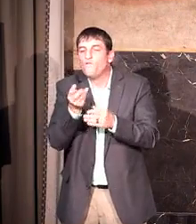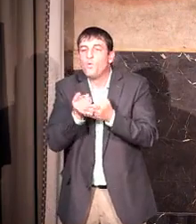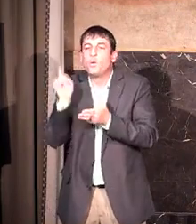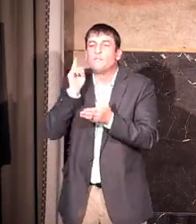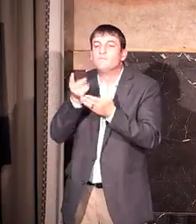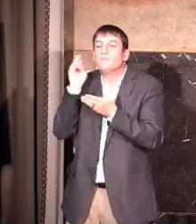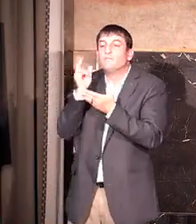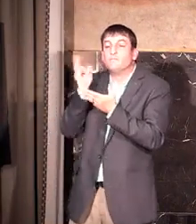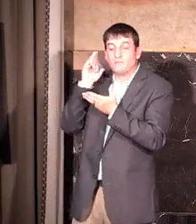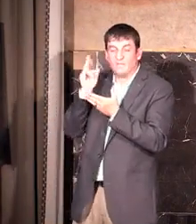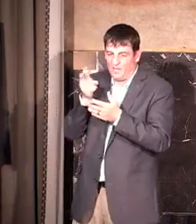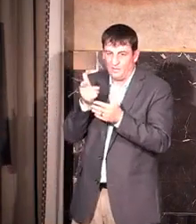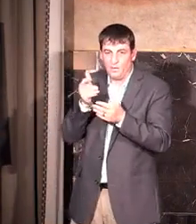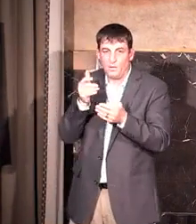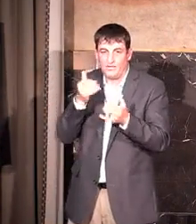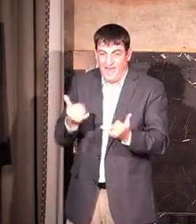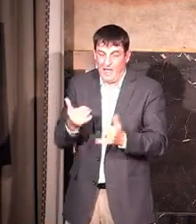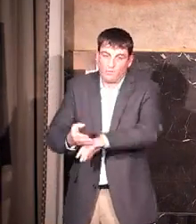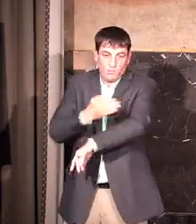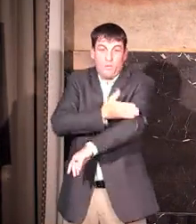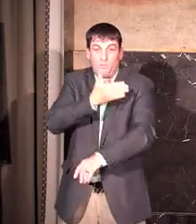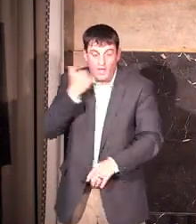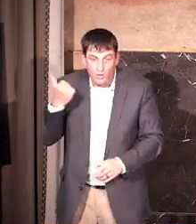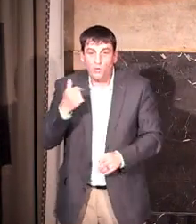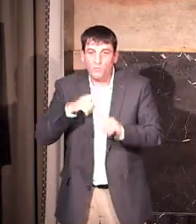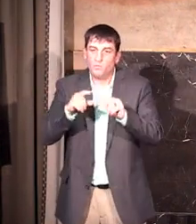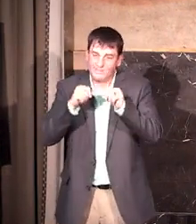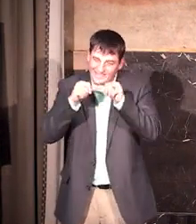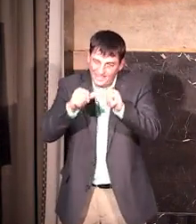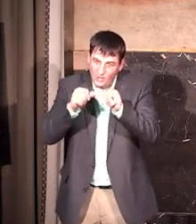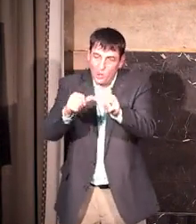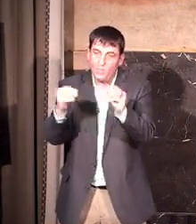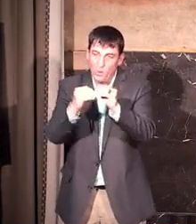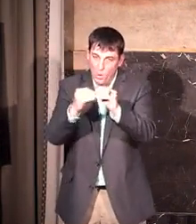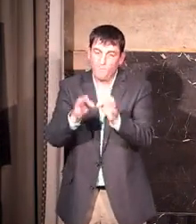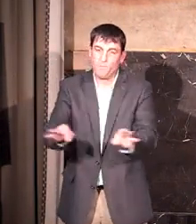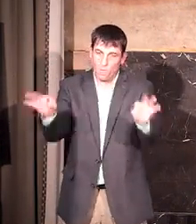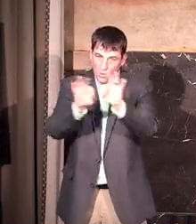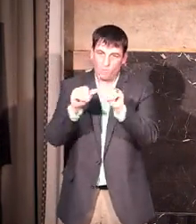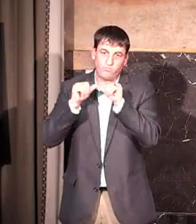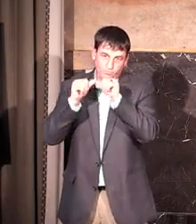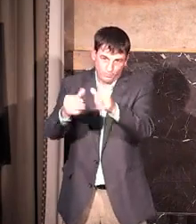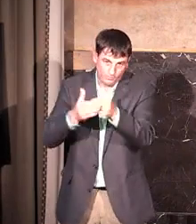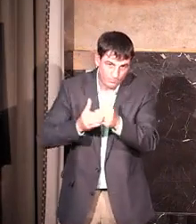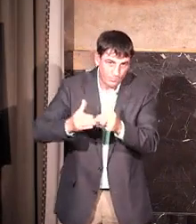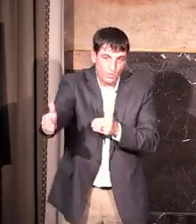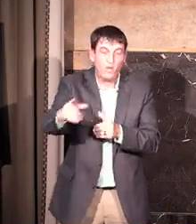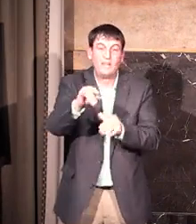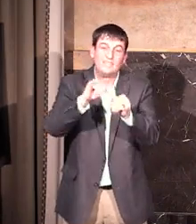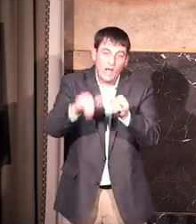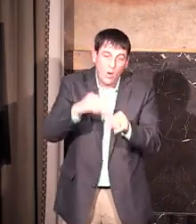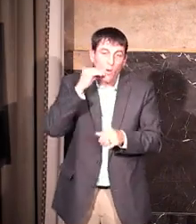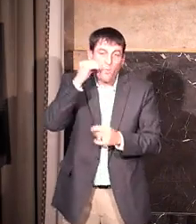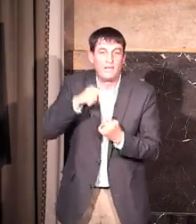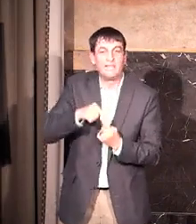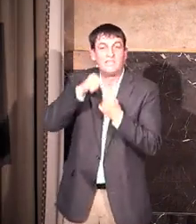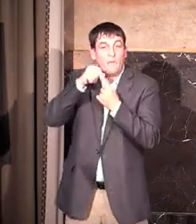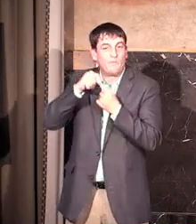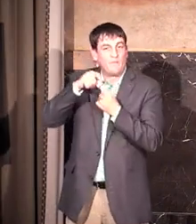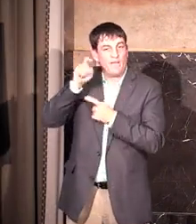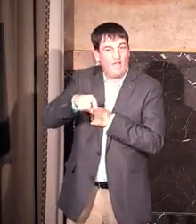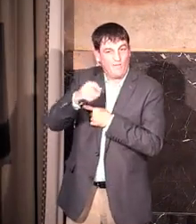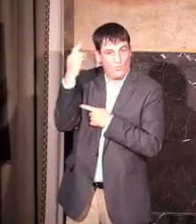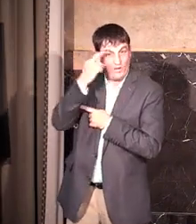and it's going to continue to be important going forward. So we ask people to stay home unless it's necessary to get out. Make sure that you